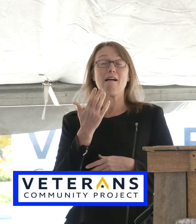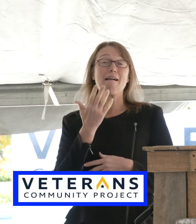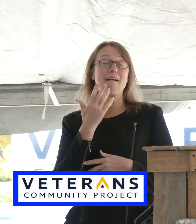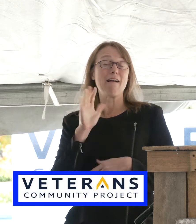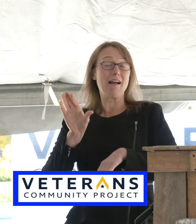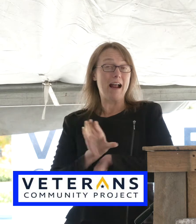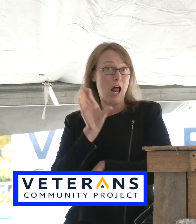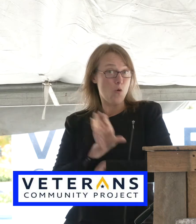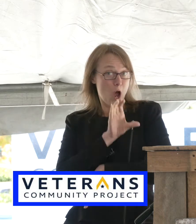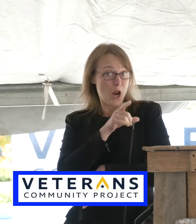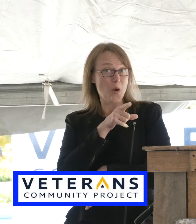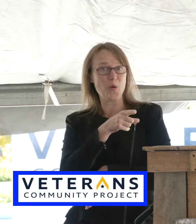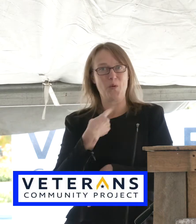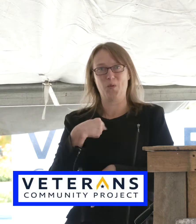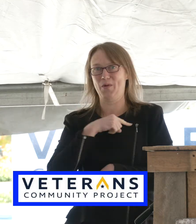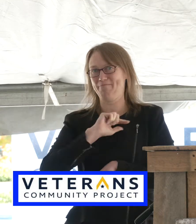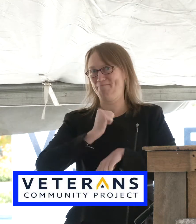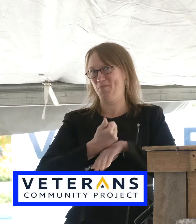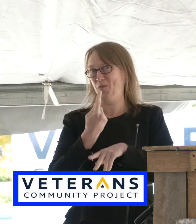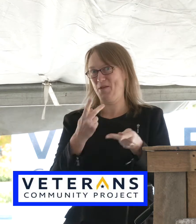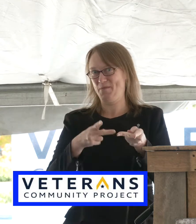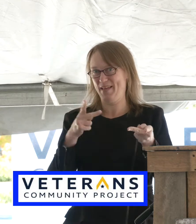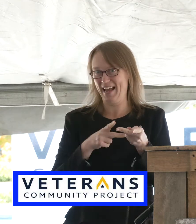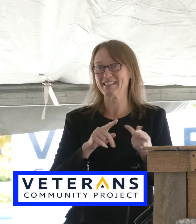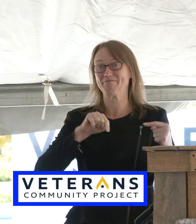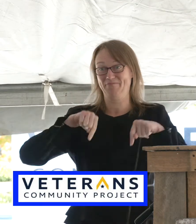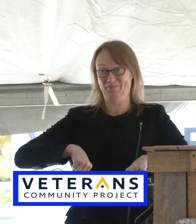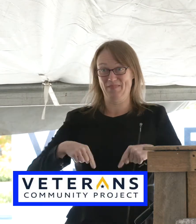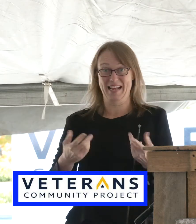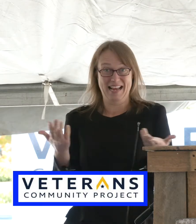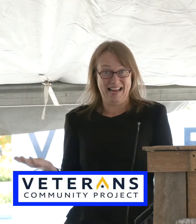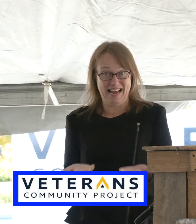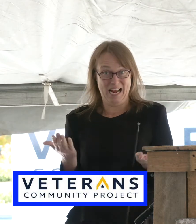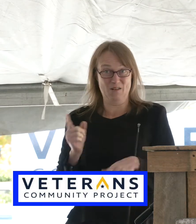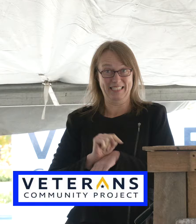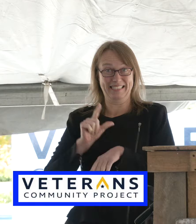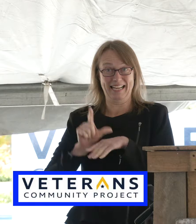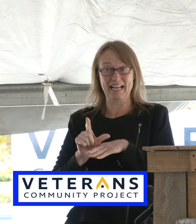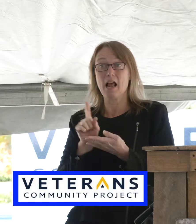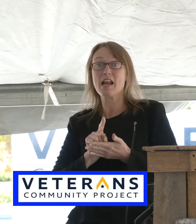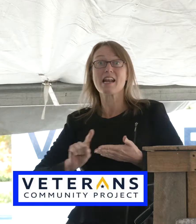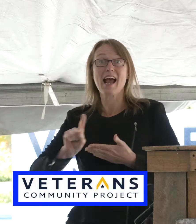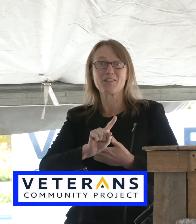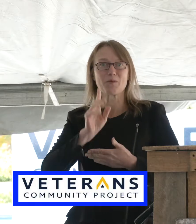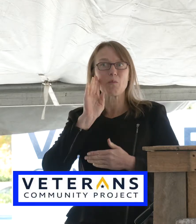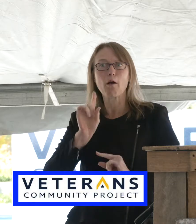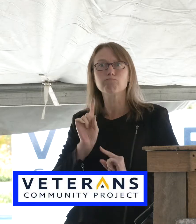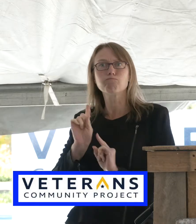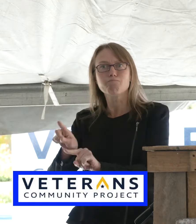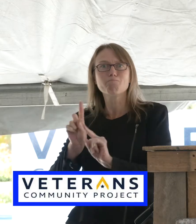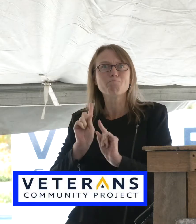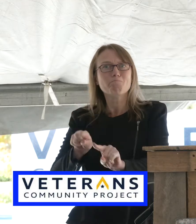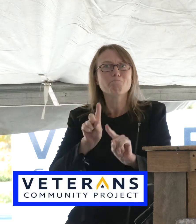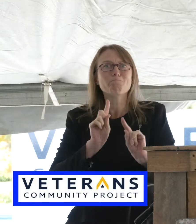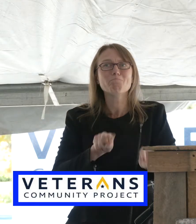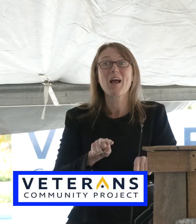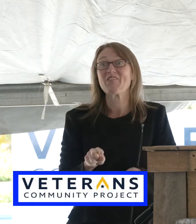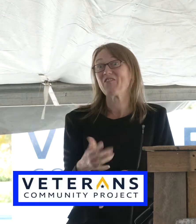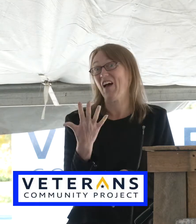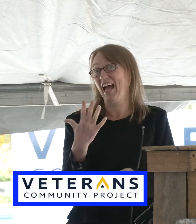Next year, we will go into probably at least 5 major cities across America with the long-term goal